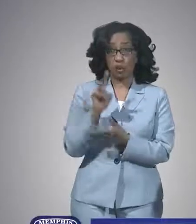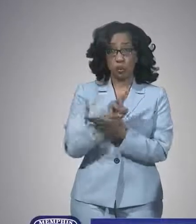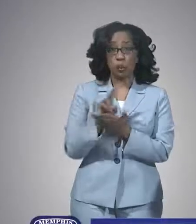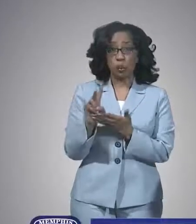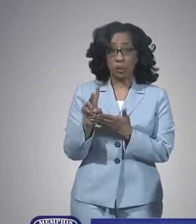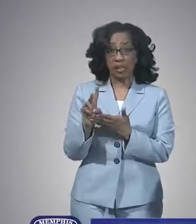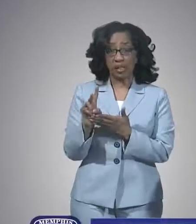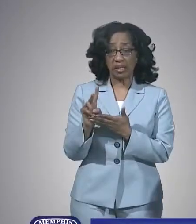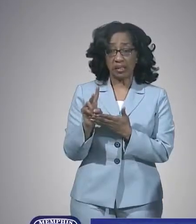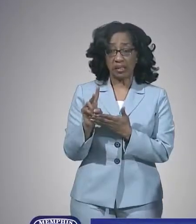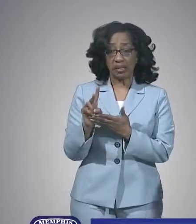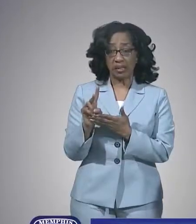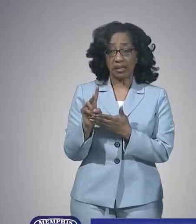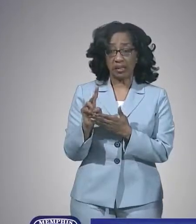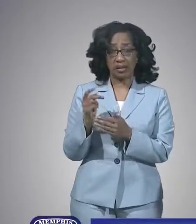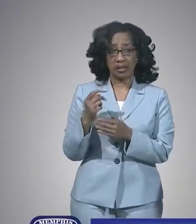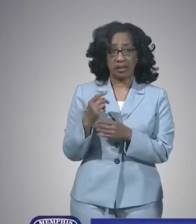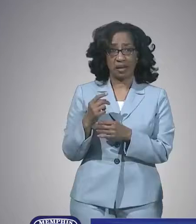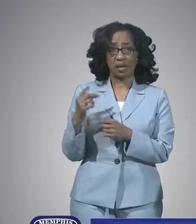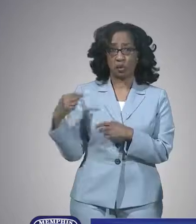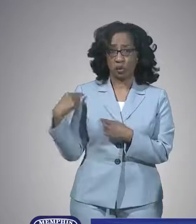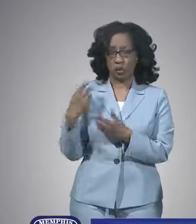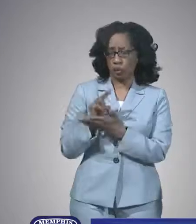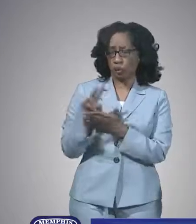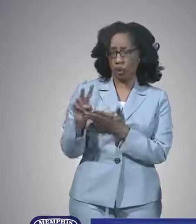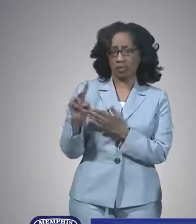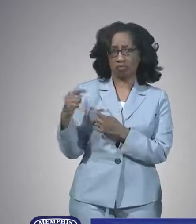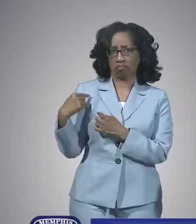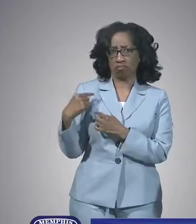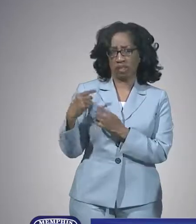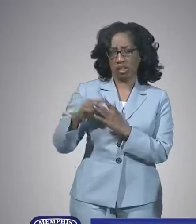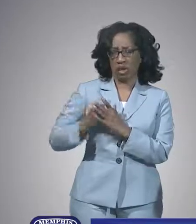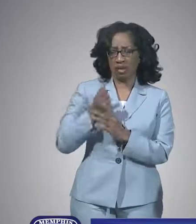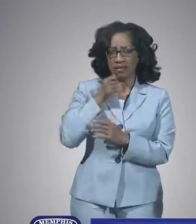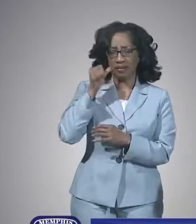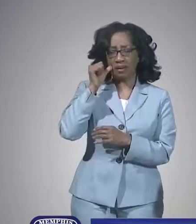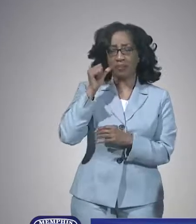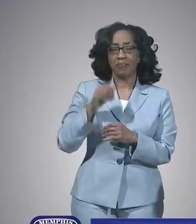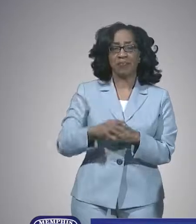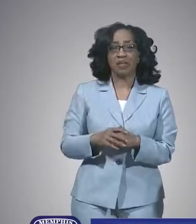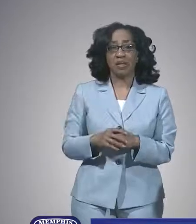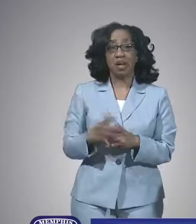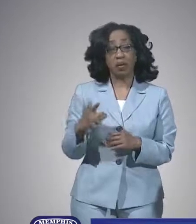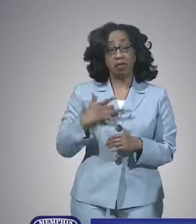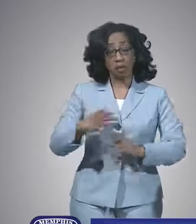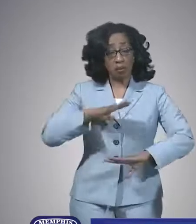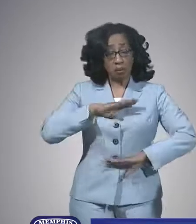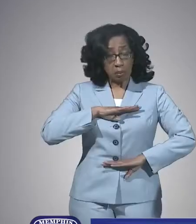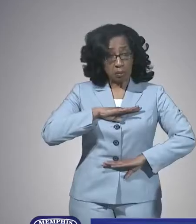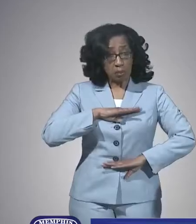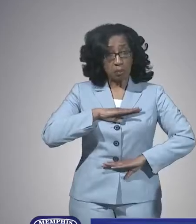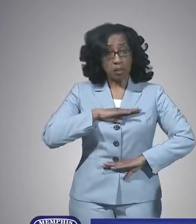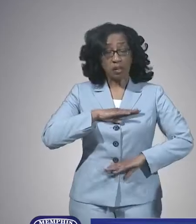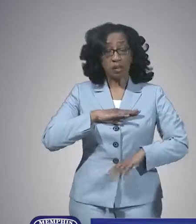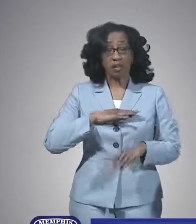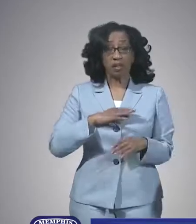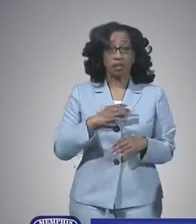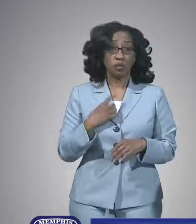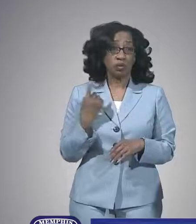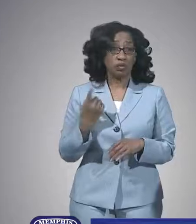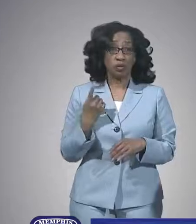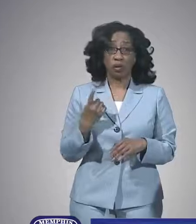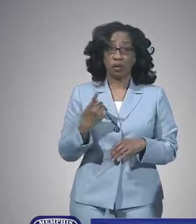believe, yesterday. And what I will tell you is we are satisfied given that we've only been online 2